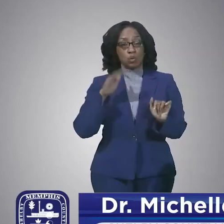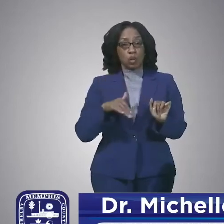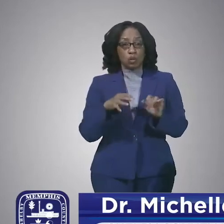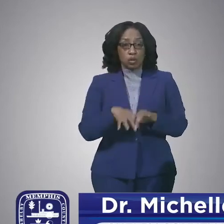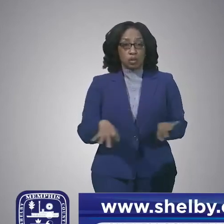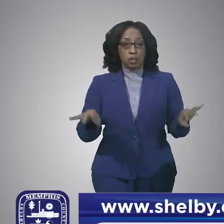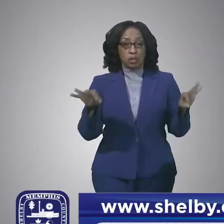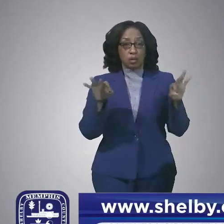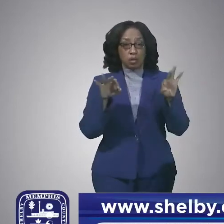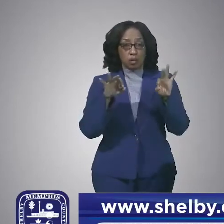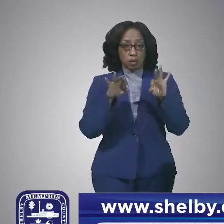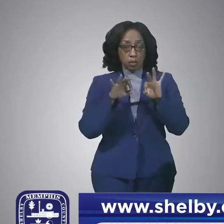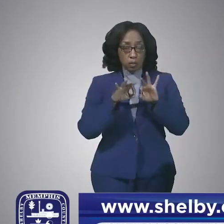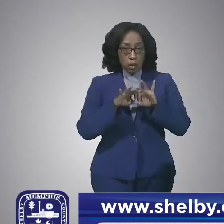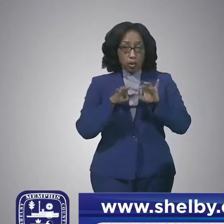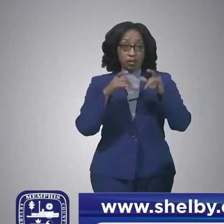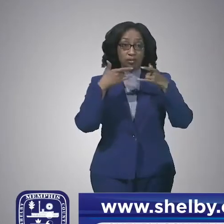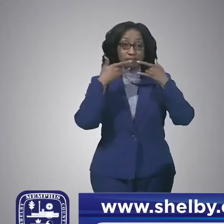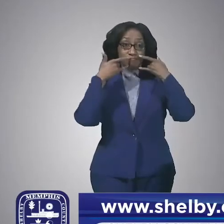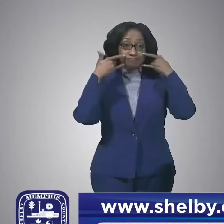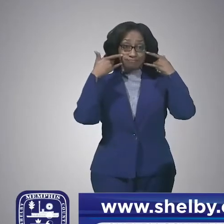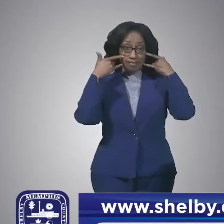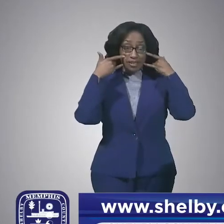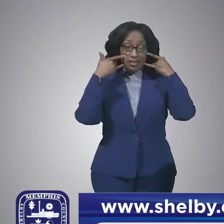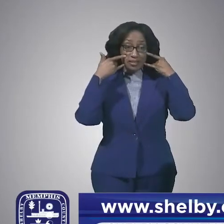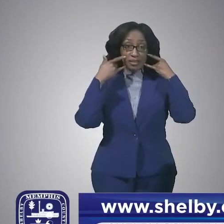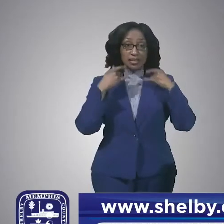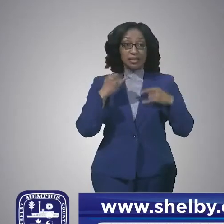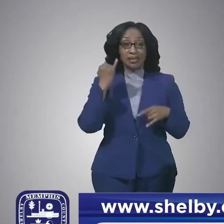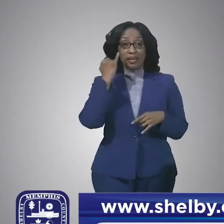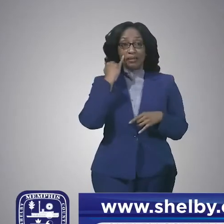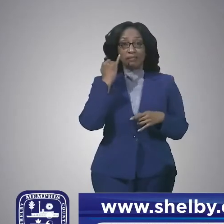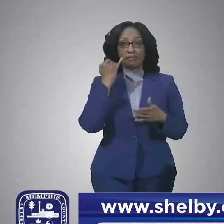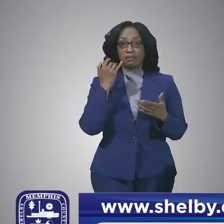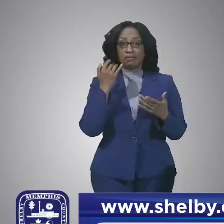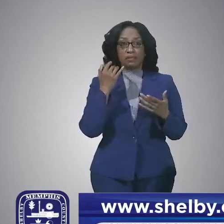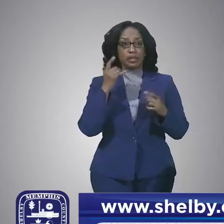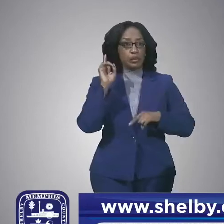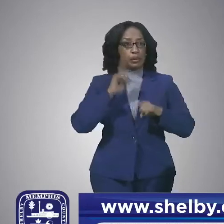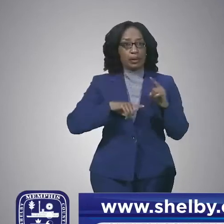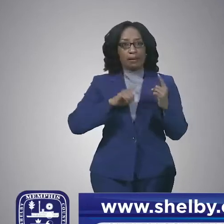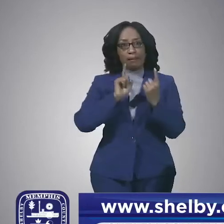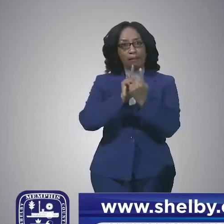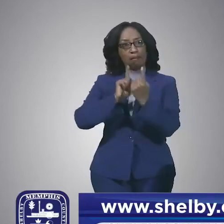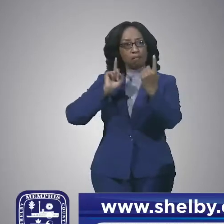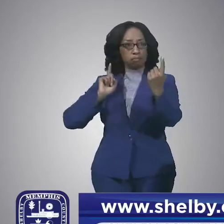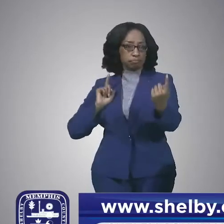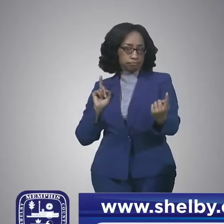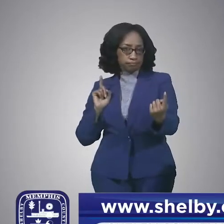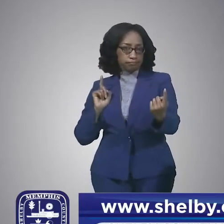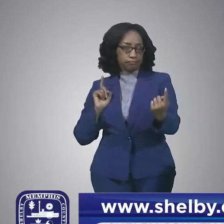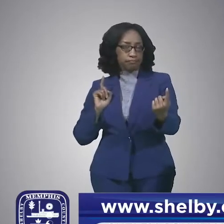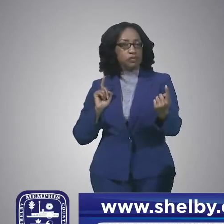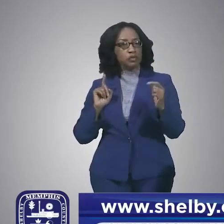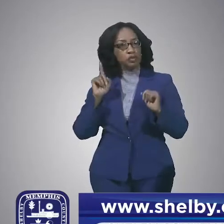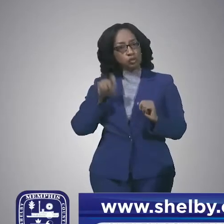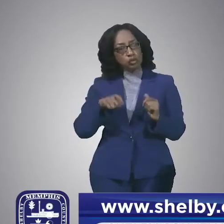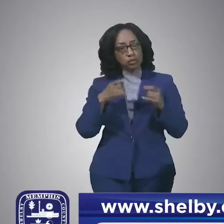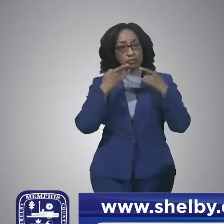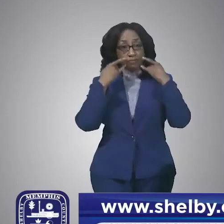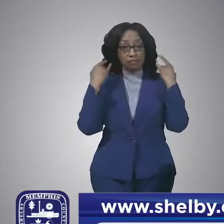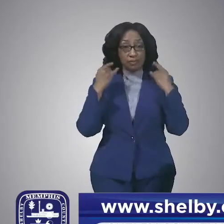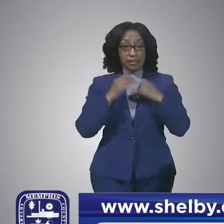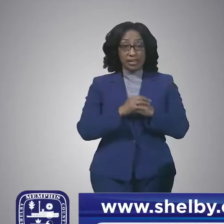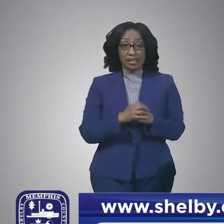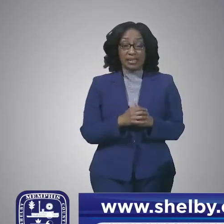should still be wearing your mask if you are in situations where you cannot safely socially distance. And the last time